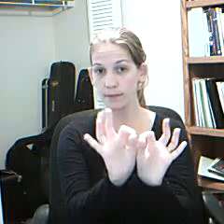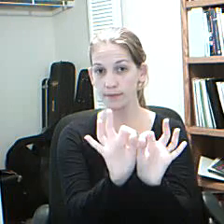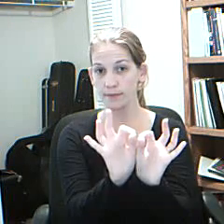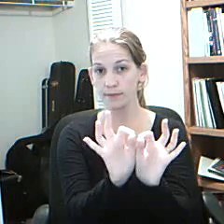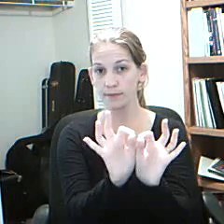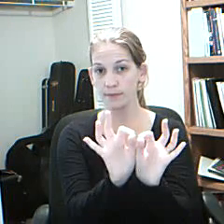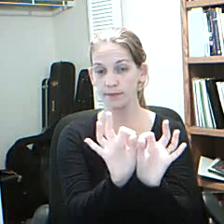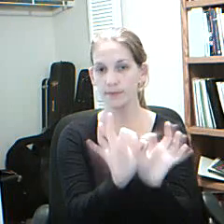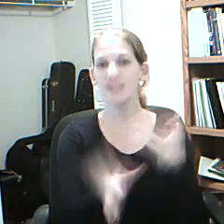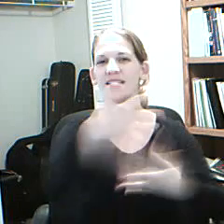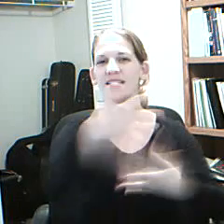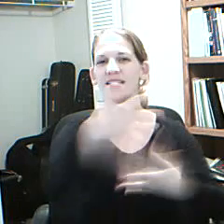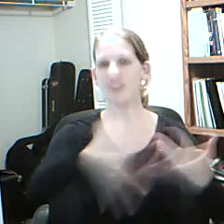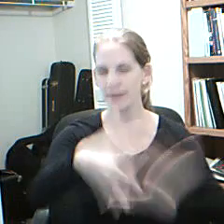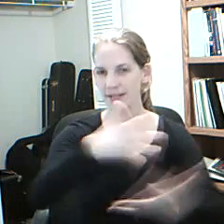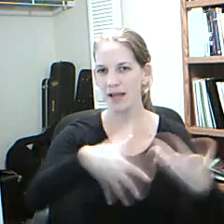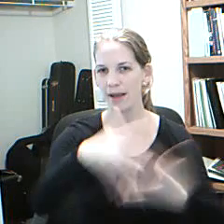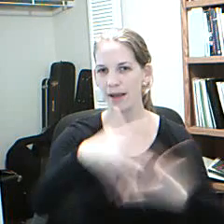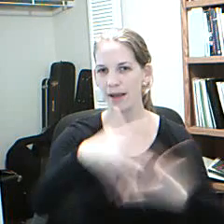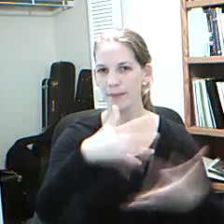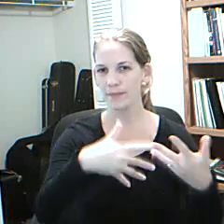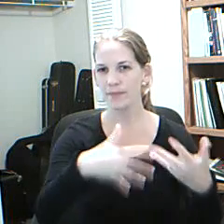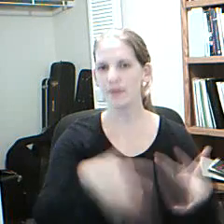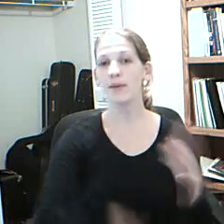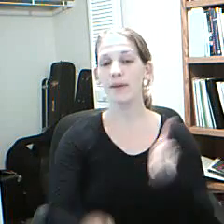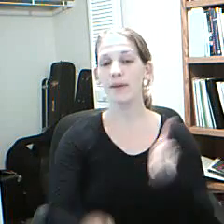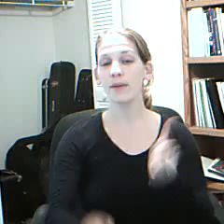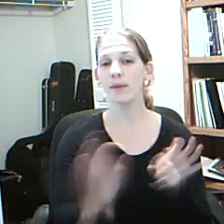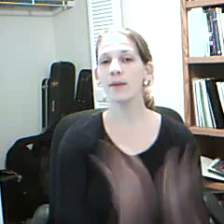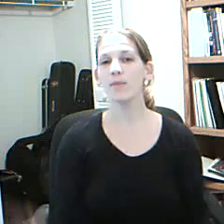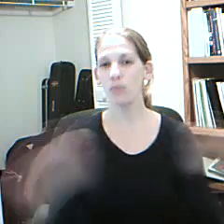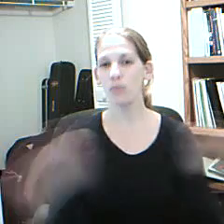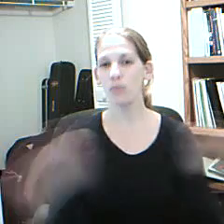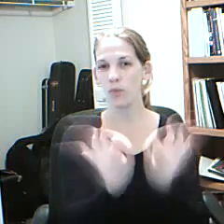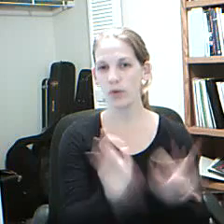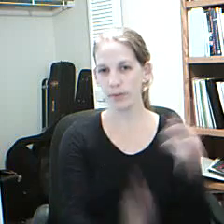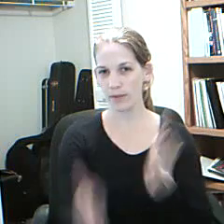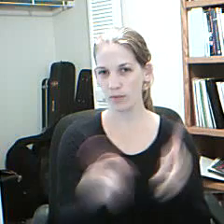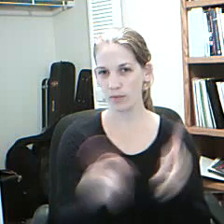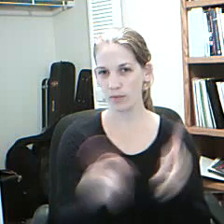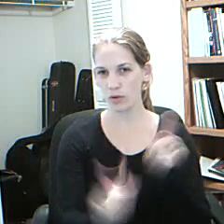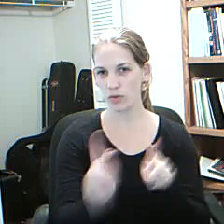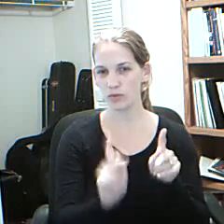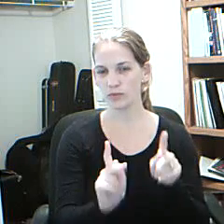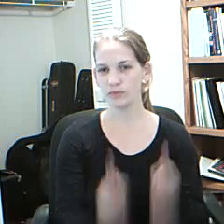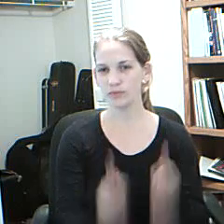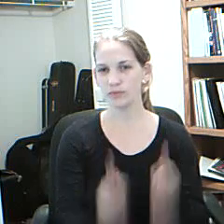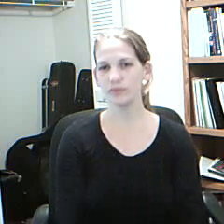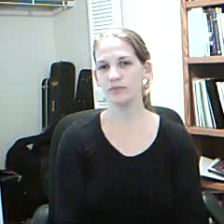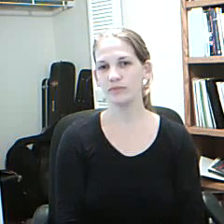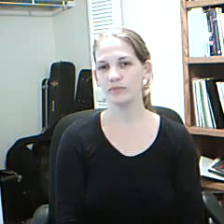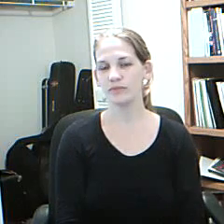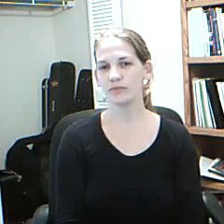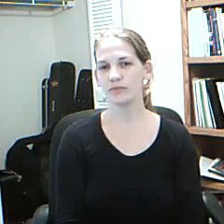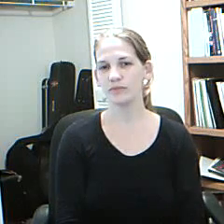especially if you're a parent and a spouse, you know, you need to take that time, and you need to